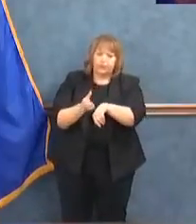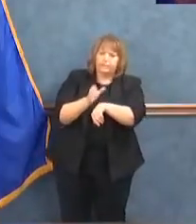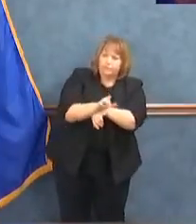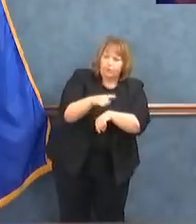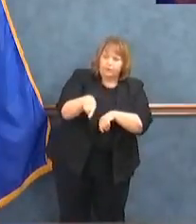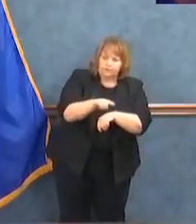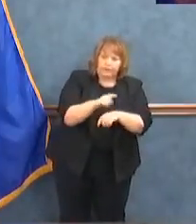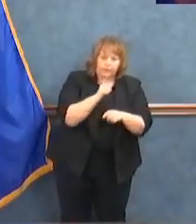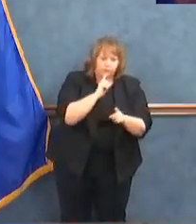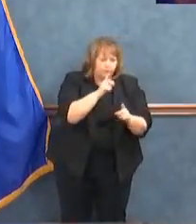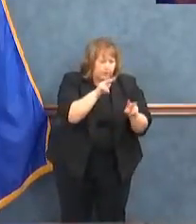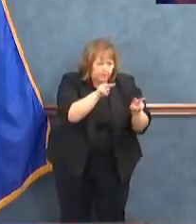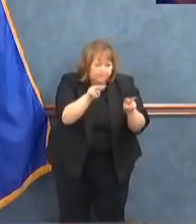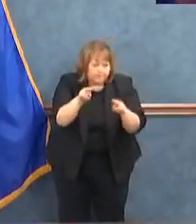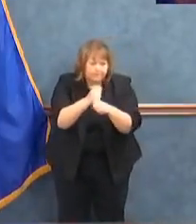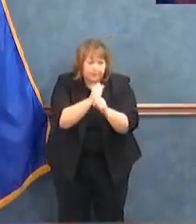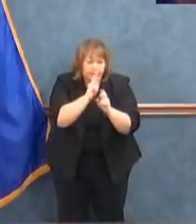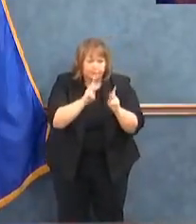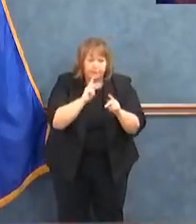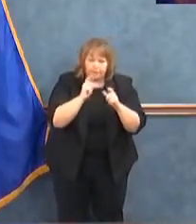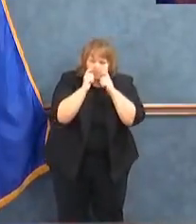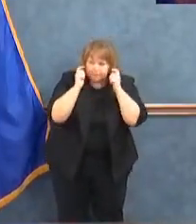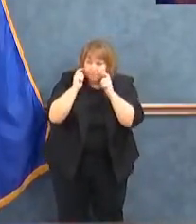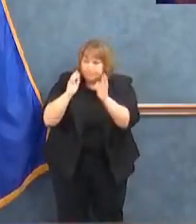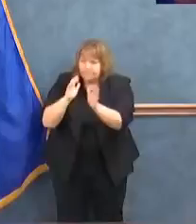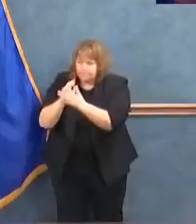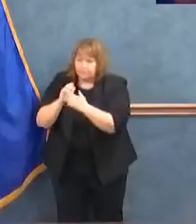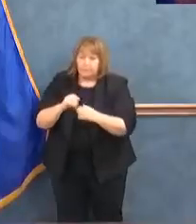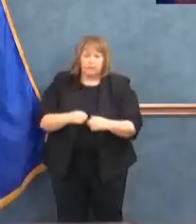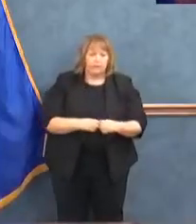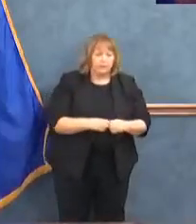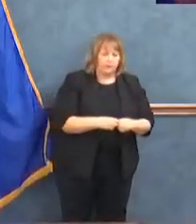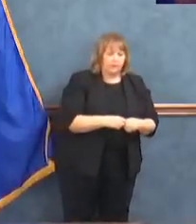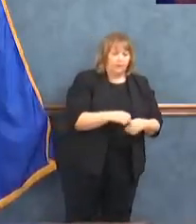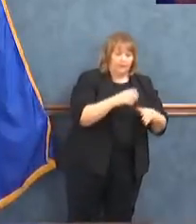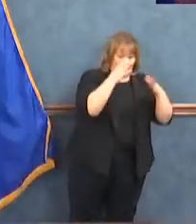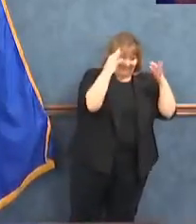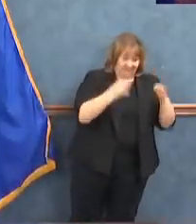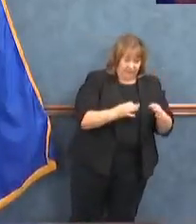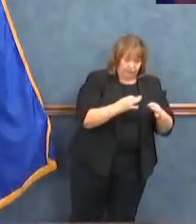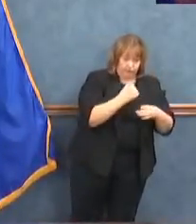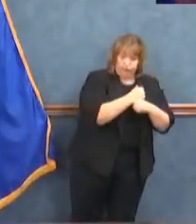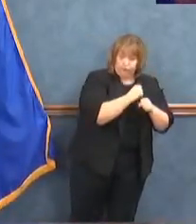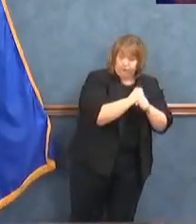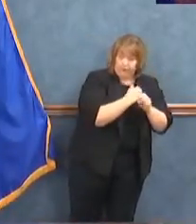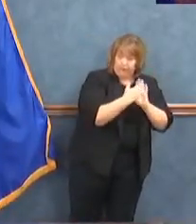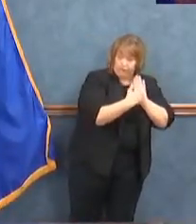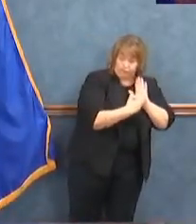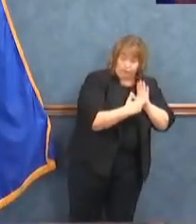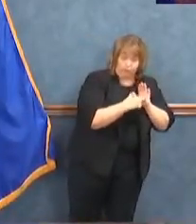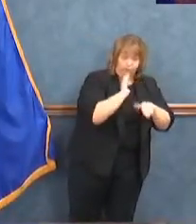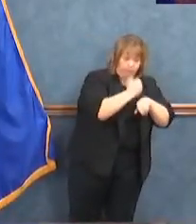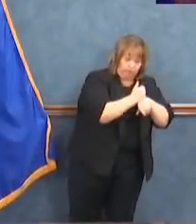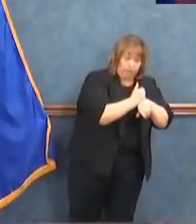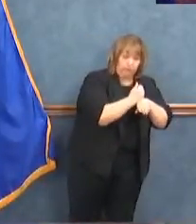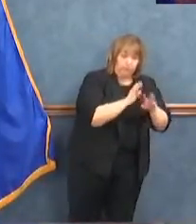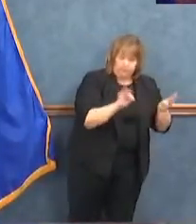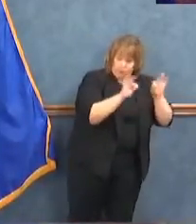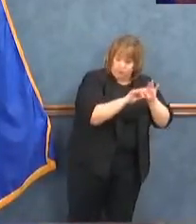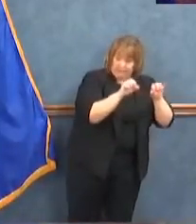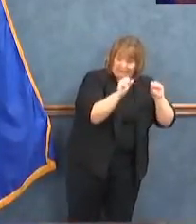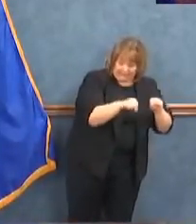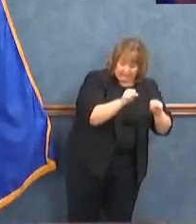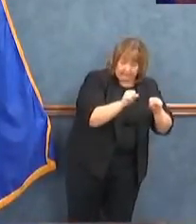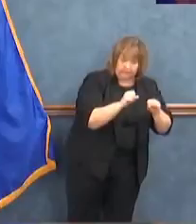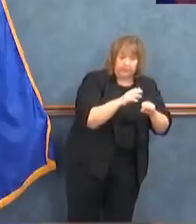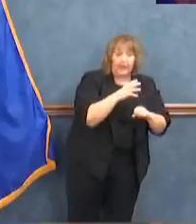have a science-based approach to reducing the spread of the virus, but making sure that business and industry, and Chair Kirkpatrick, as you